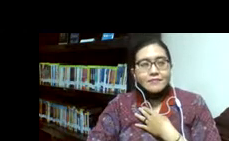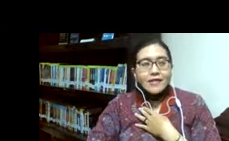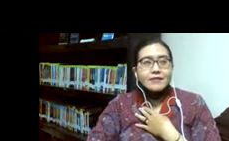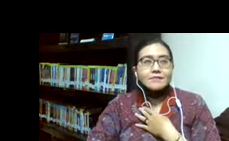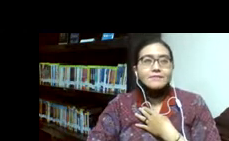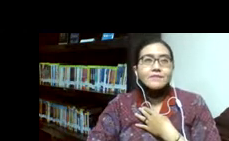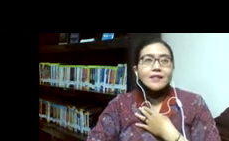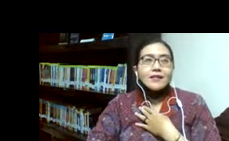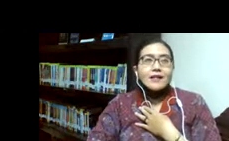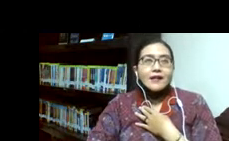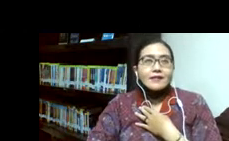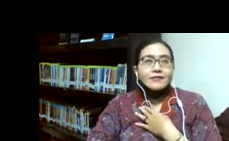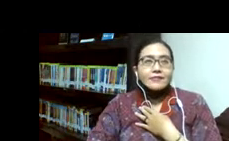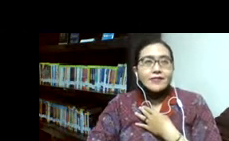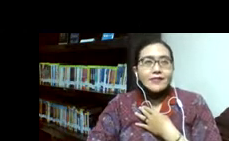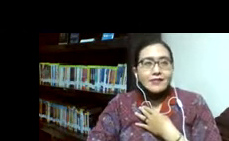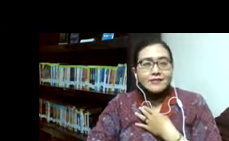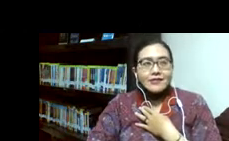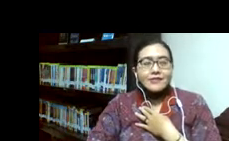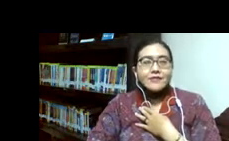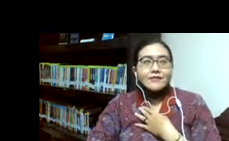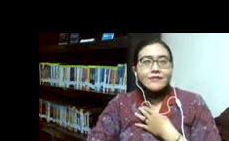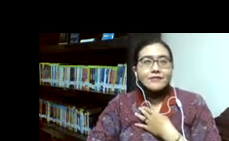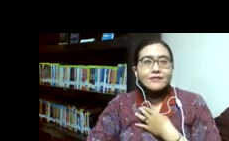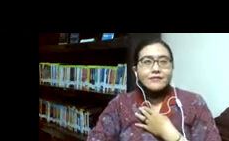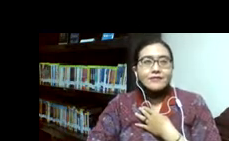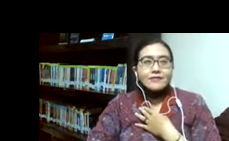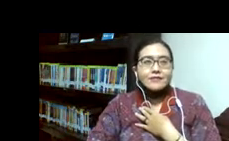they make them agreed